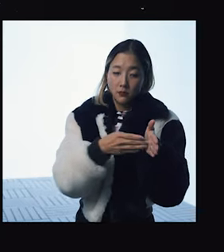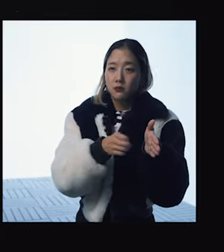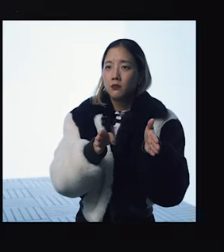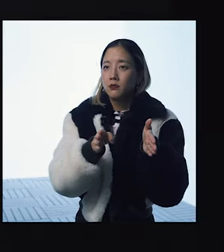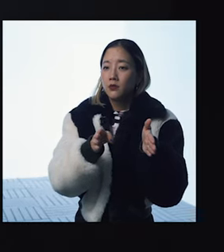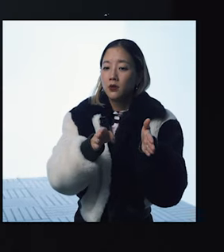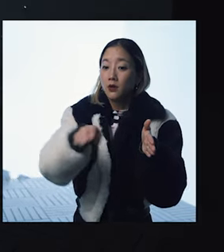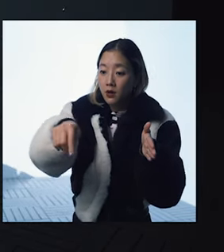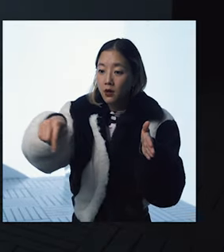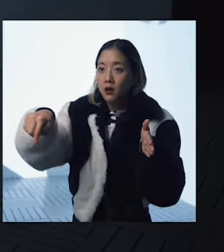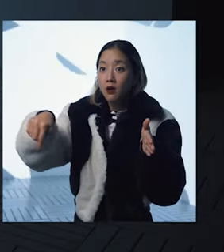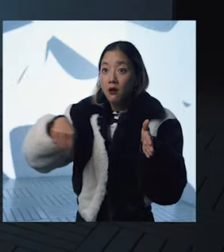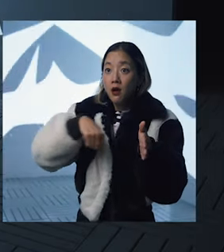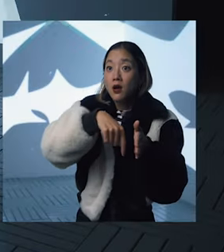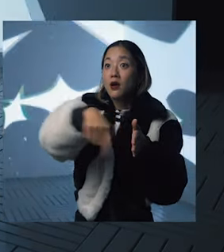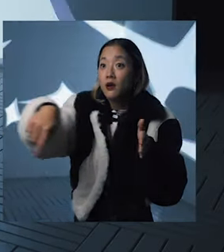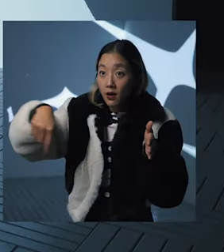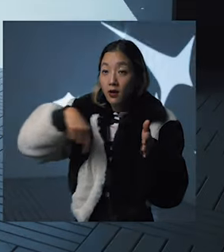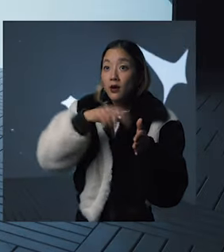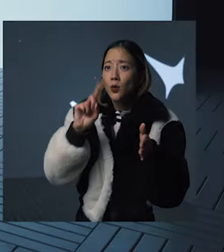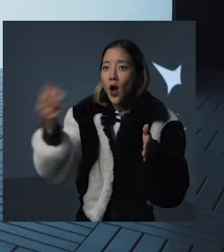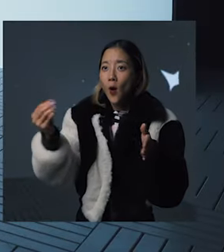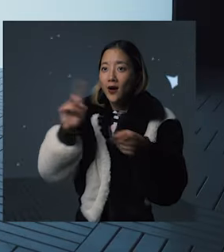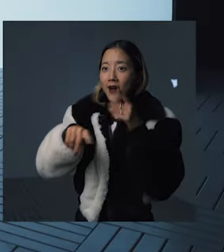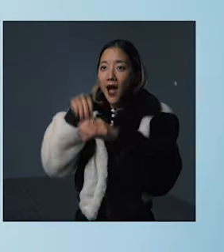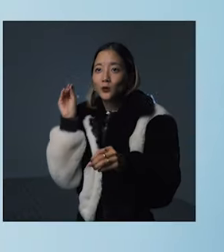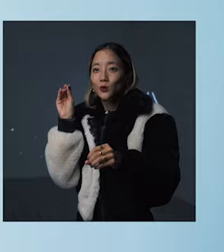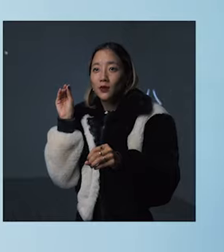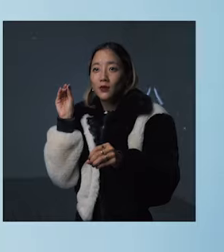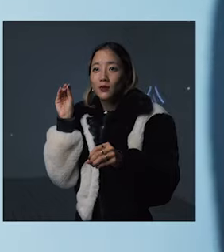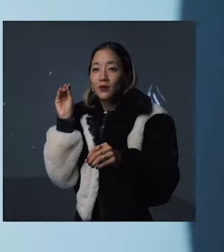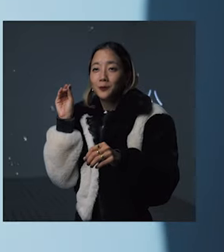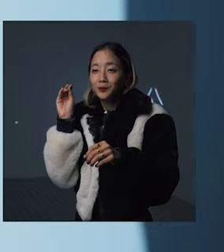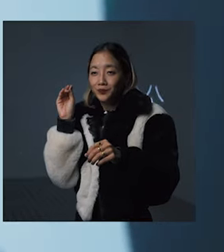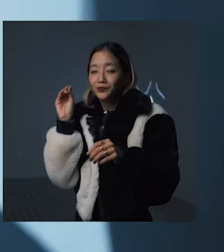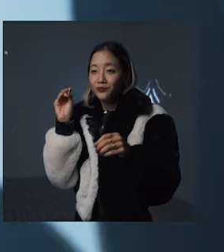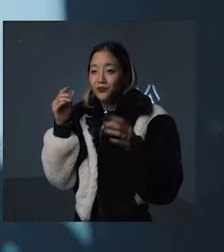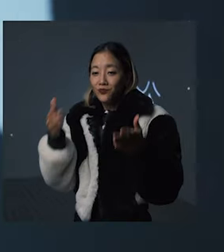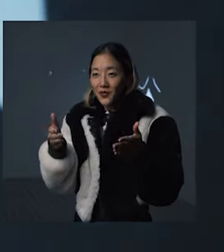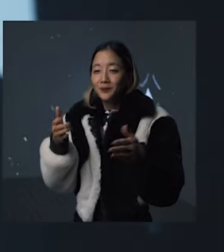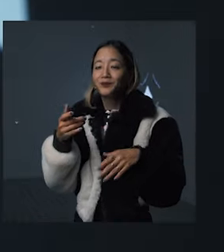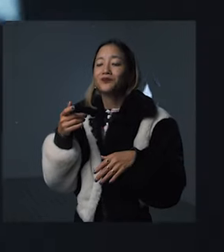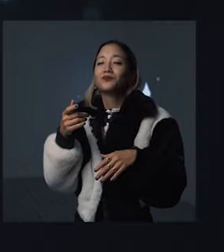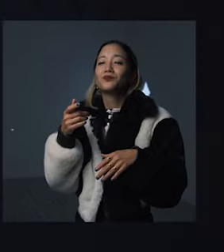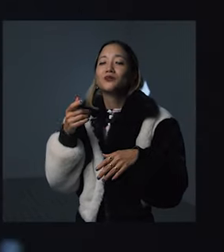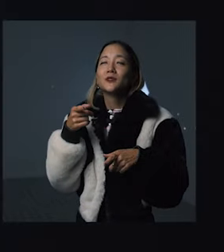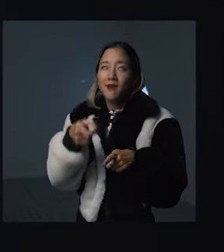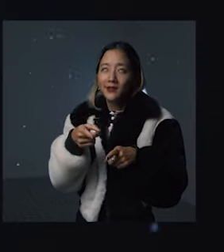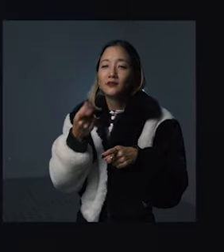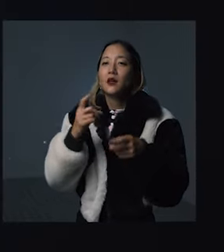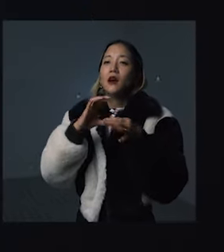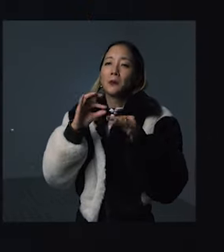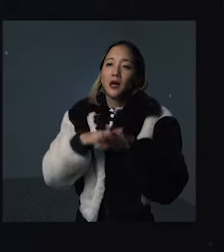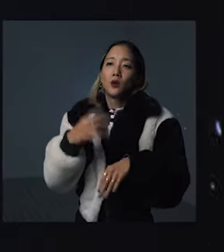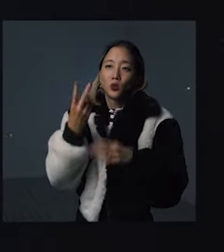room and the echo keeps hitting one wall after another after another unable to escape. And that echo trap is